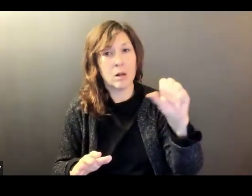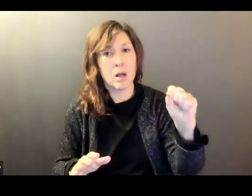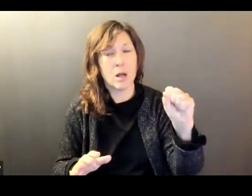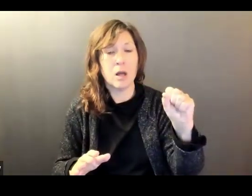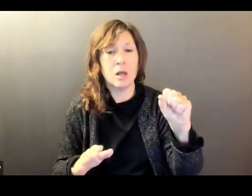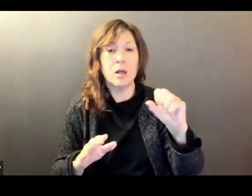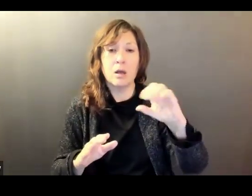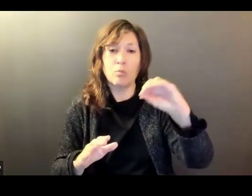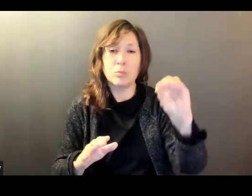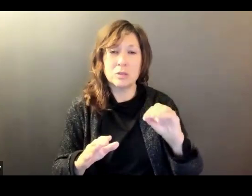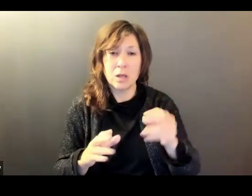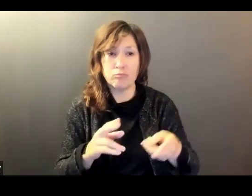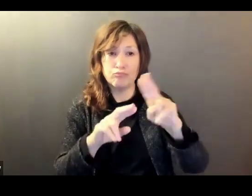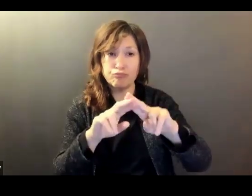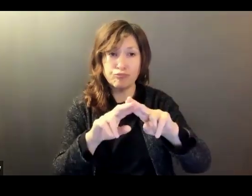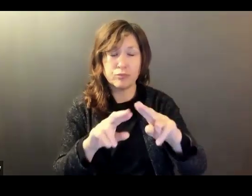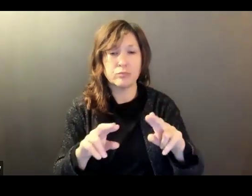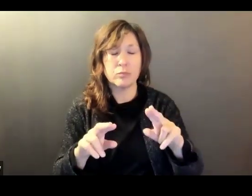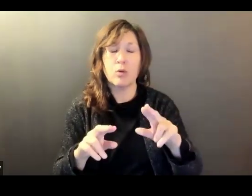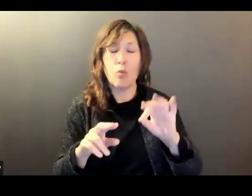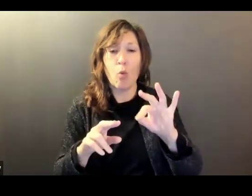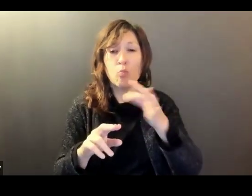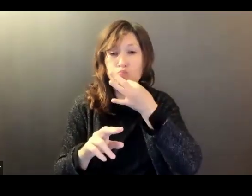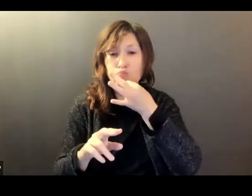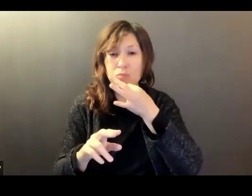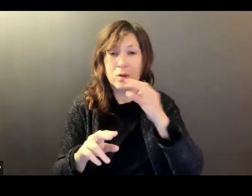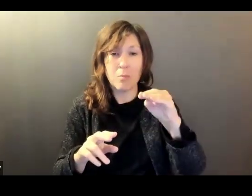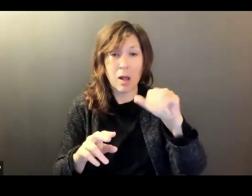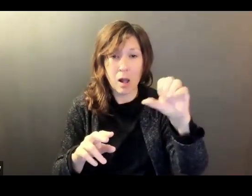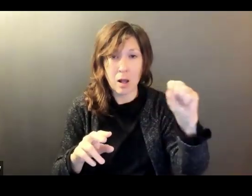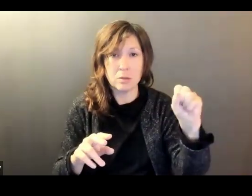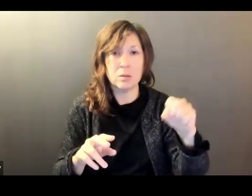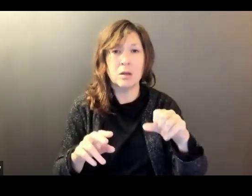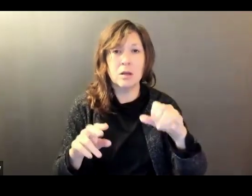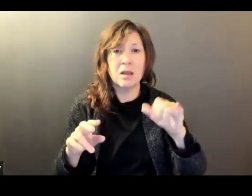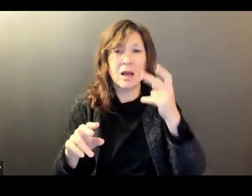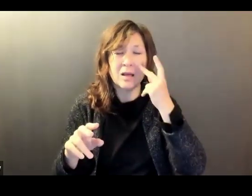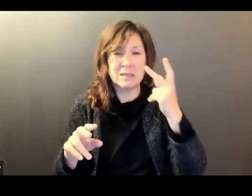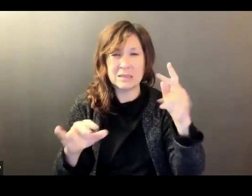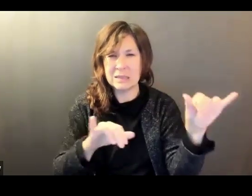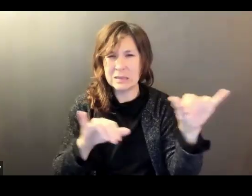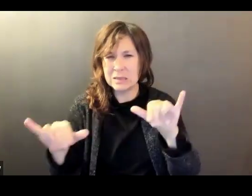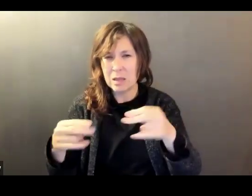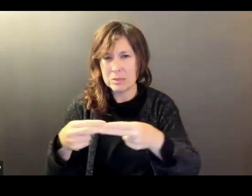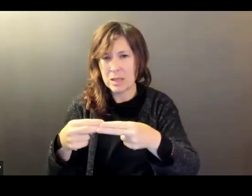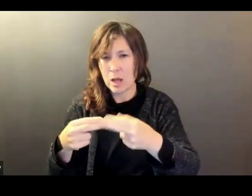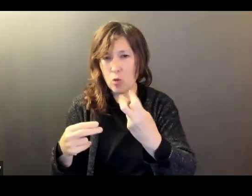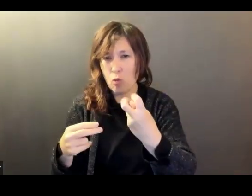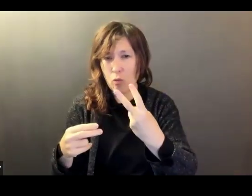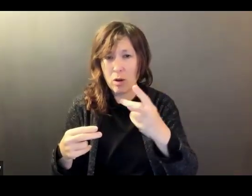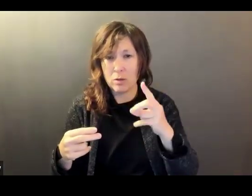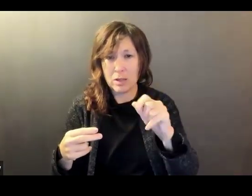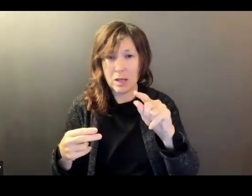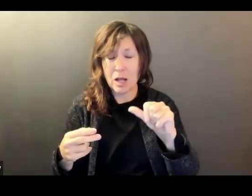which I think was requested in an earlier meeting, kind of similar to the data on slide 12 for students with